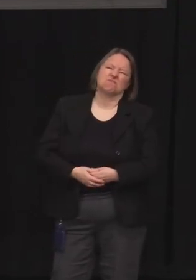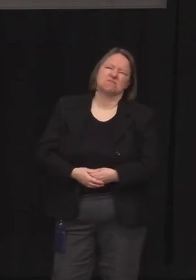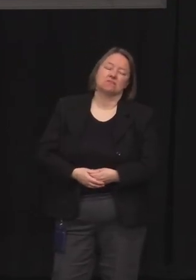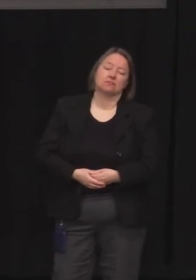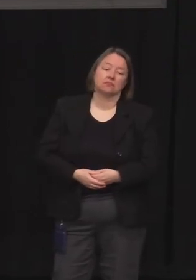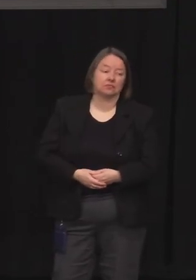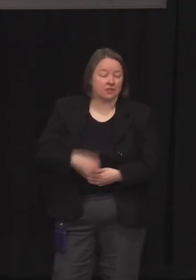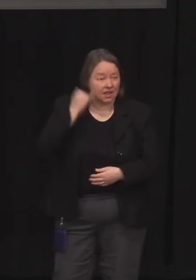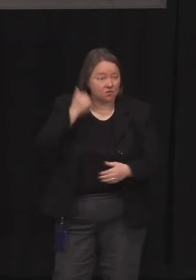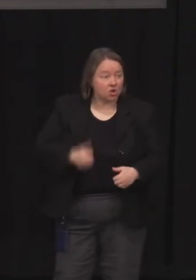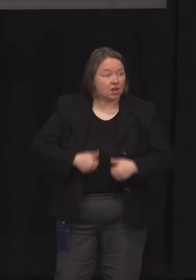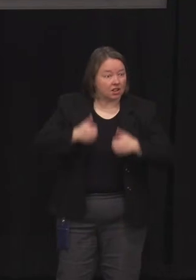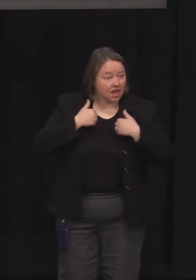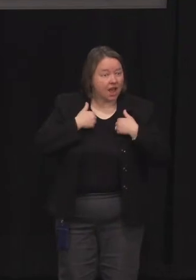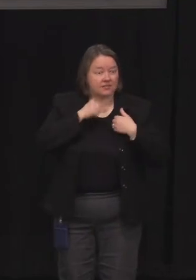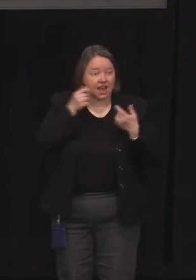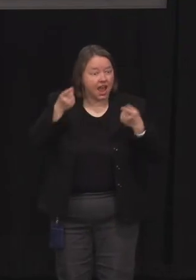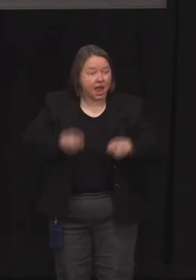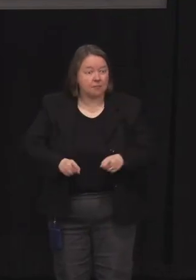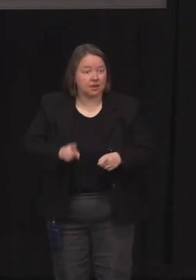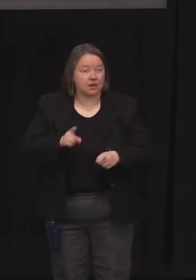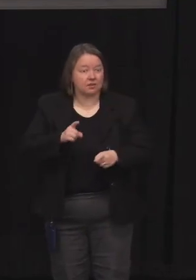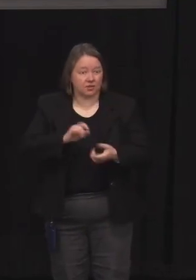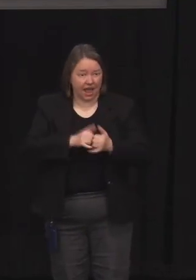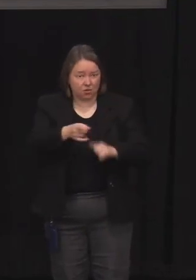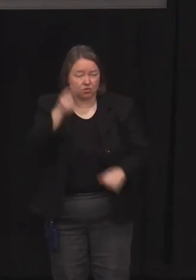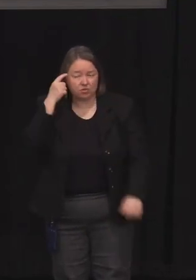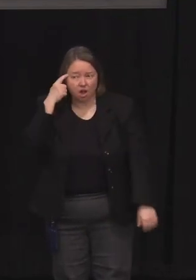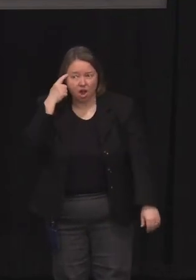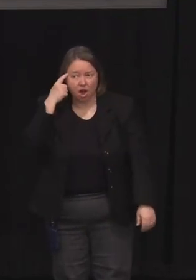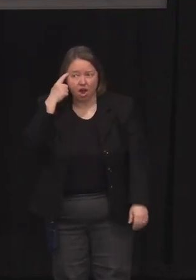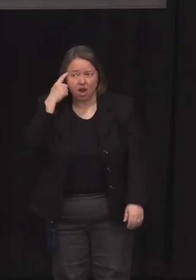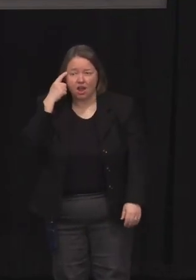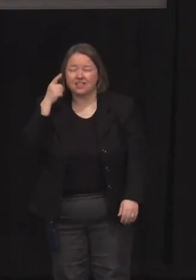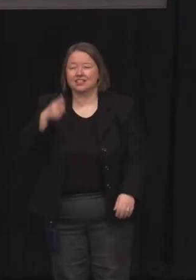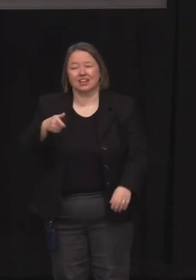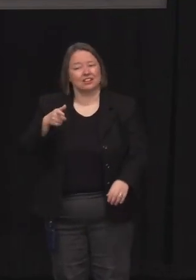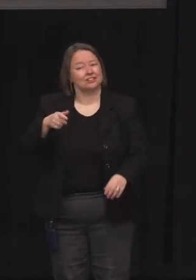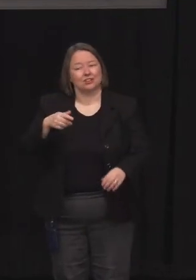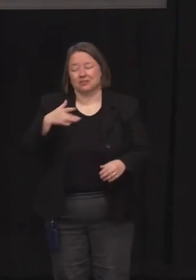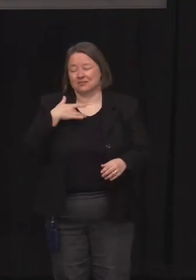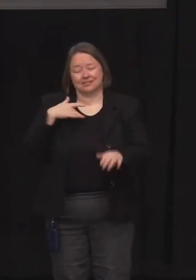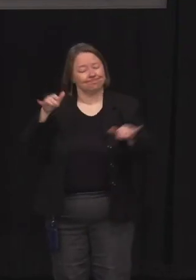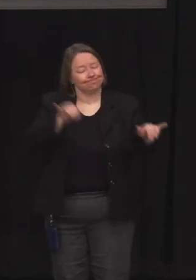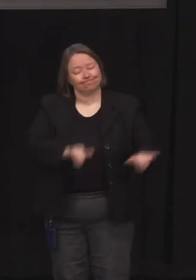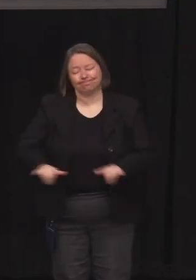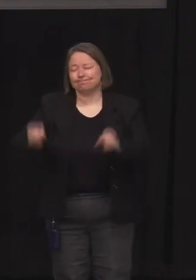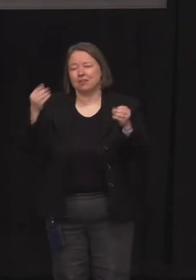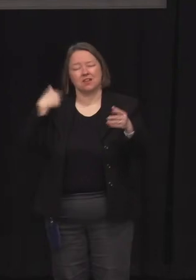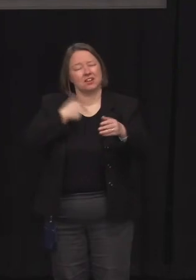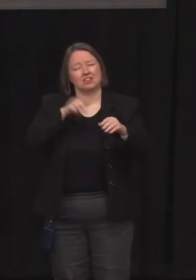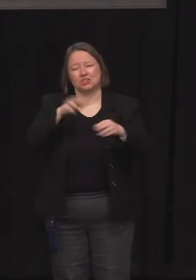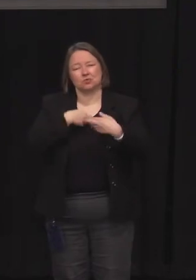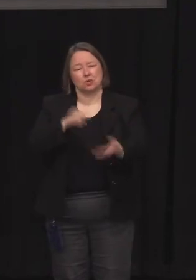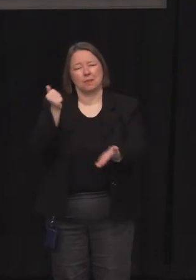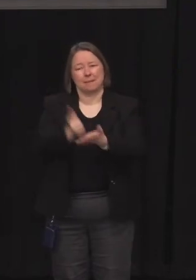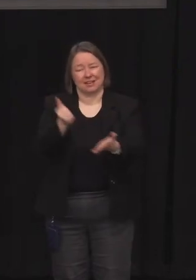Well, if your life hasn't turned out how you thought it would, then you are right in line with a whole lot of us here in this room. Amen.